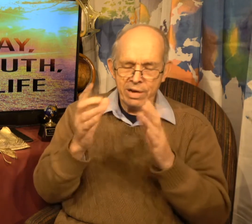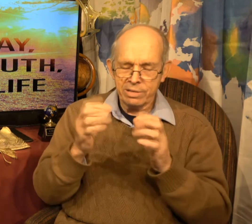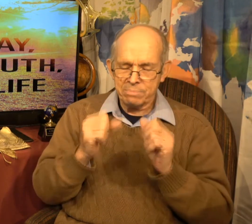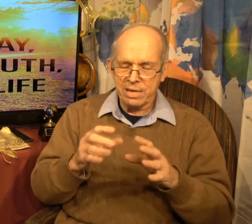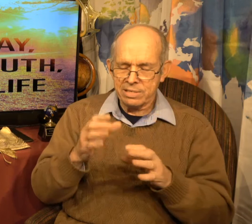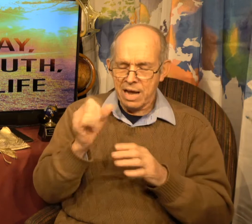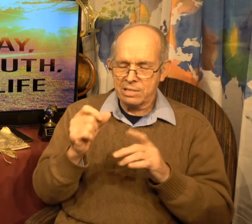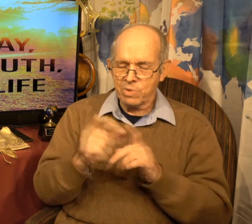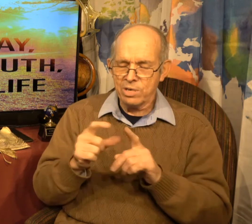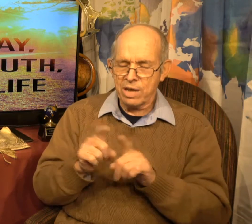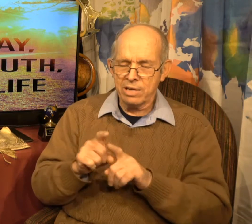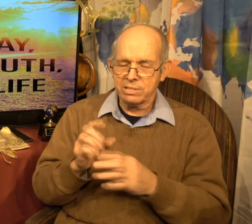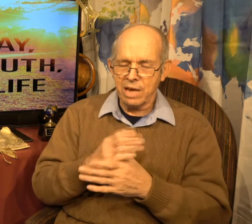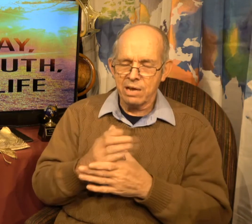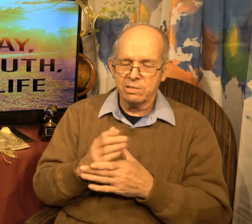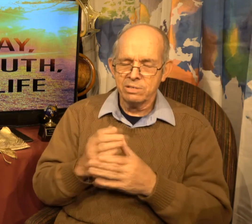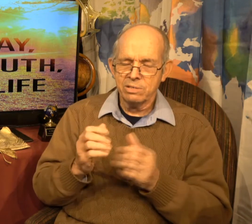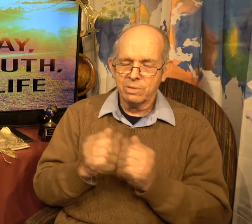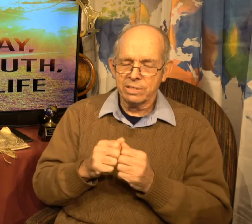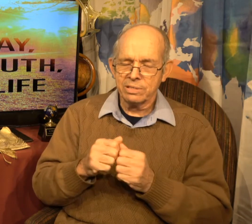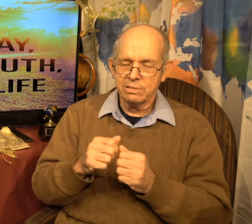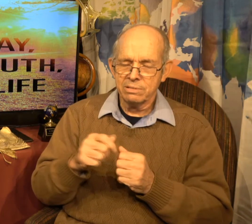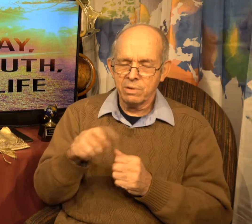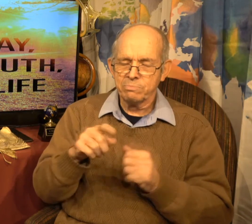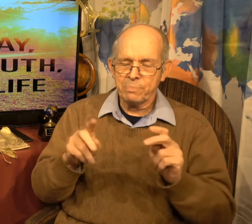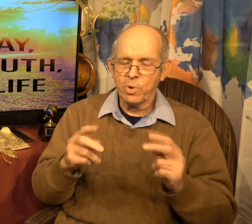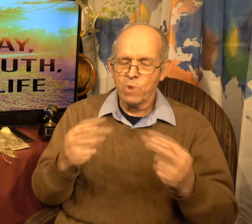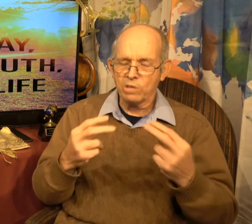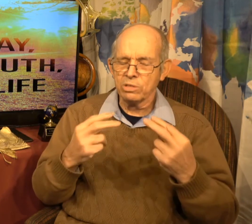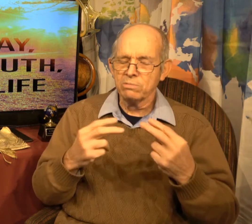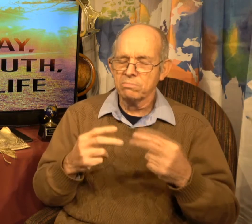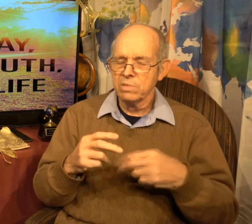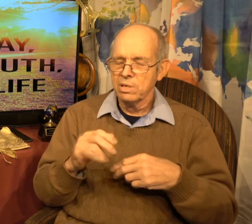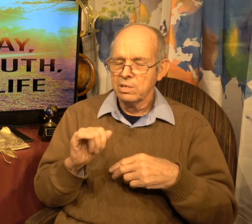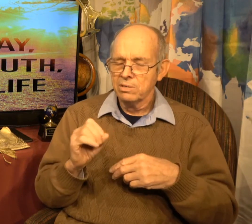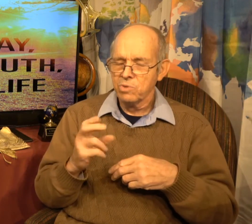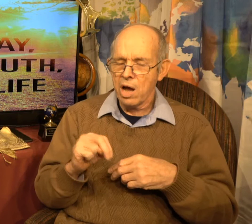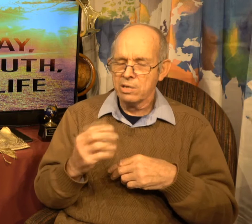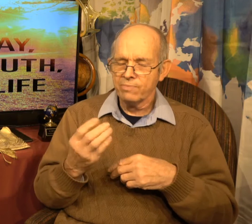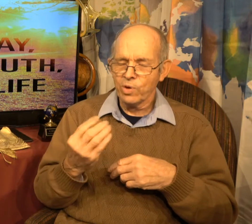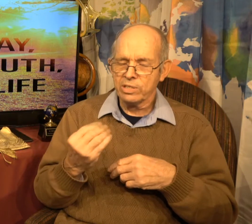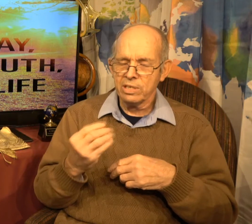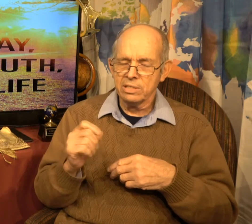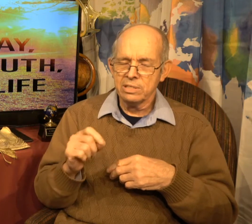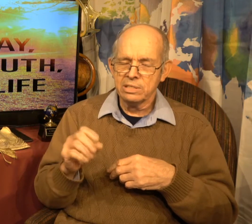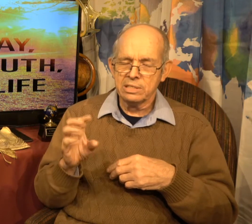Father, bless God's word, I say that those people watching John 15